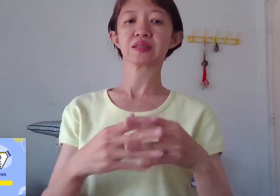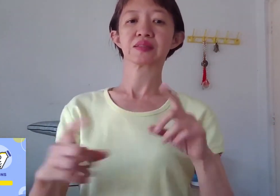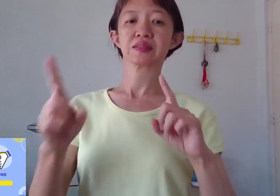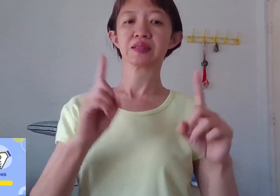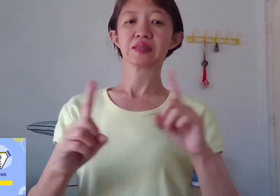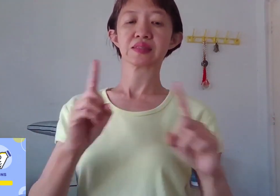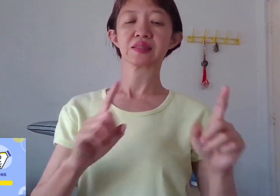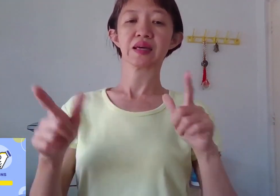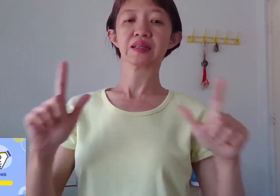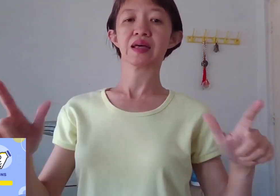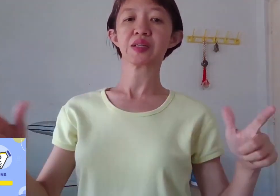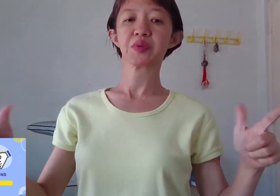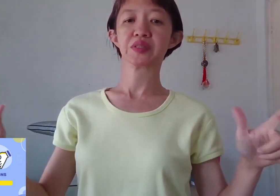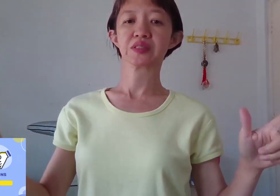American Sign Language.